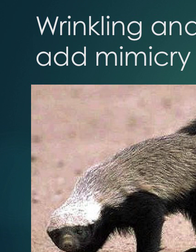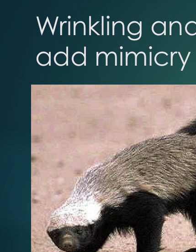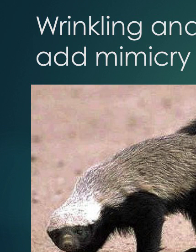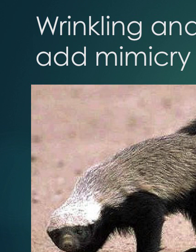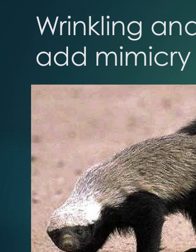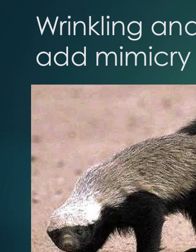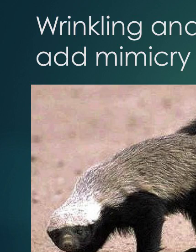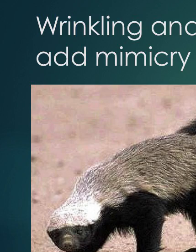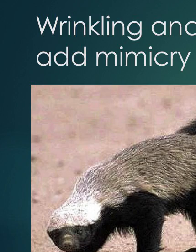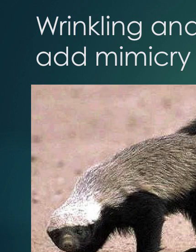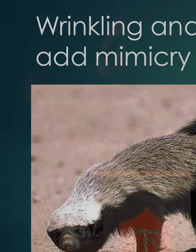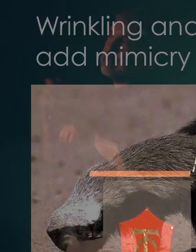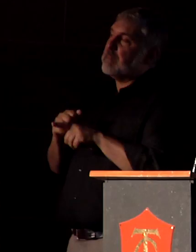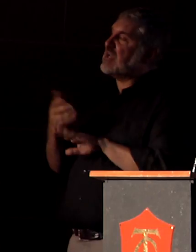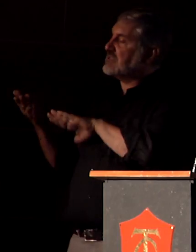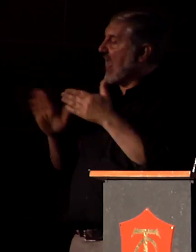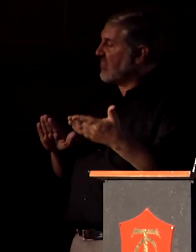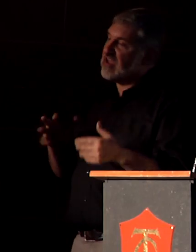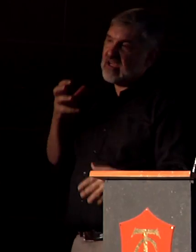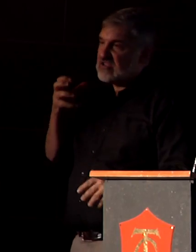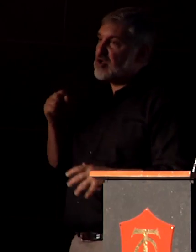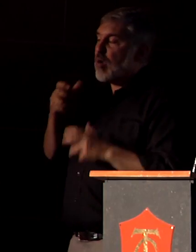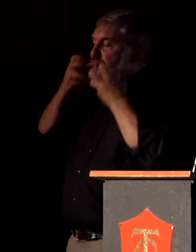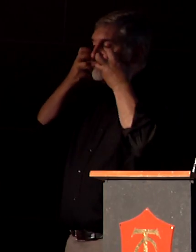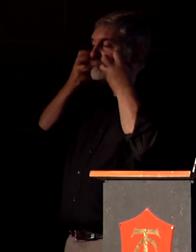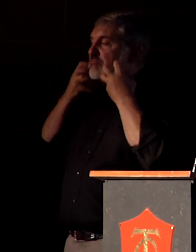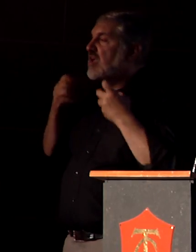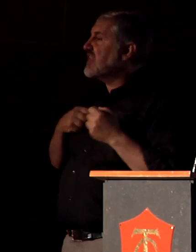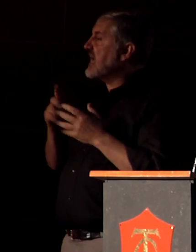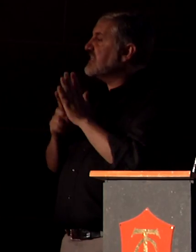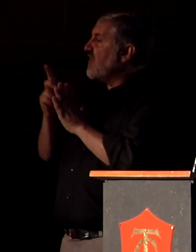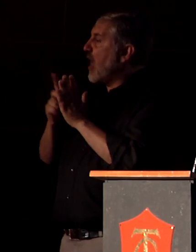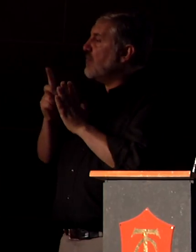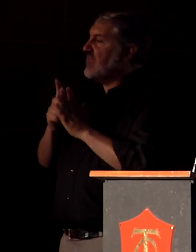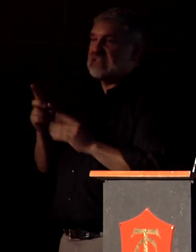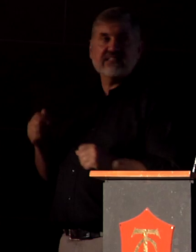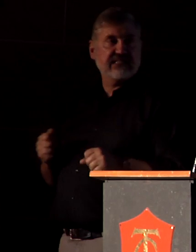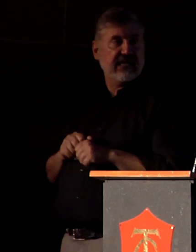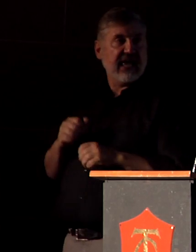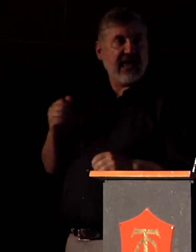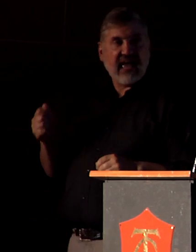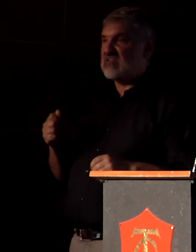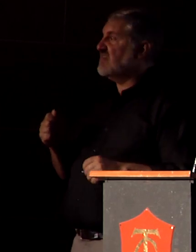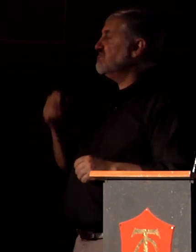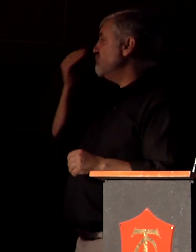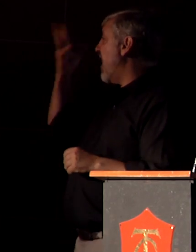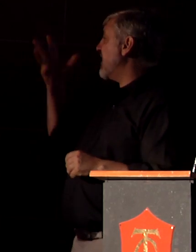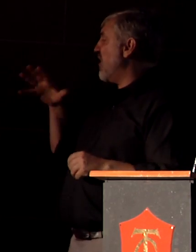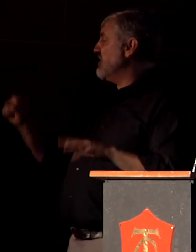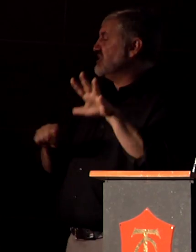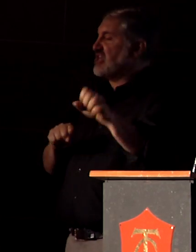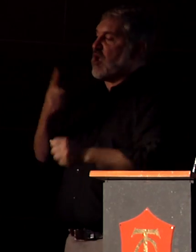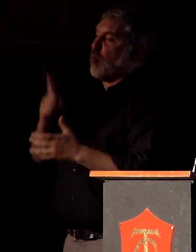can't get a lethal bite onto them so quickly. And most importantly, though, they begin to develop these just not caring and just taking what they want so